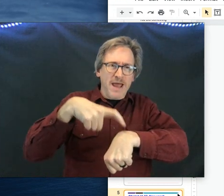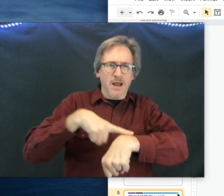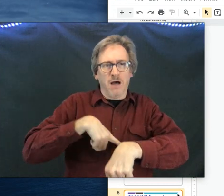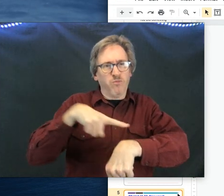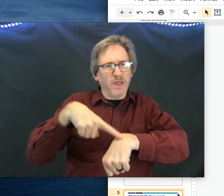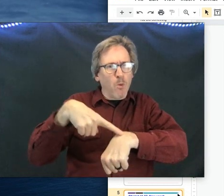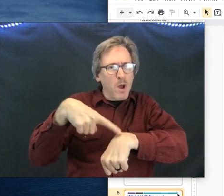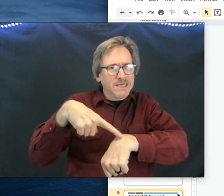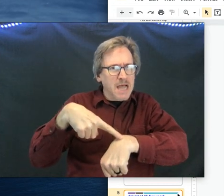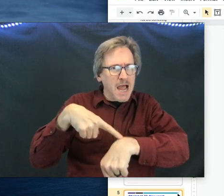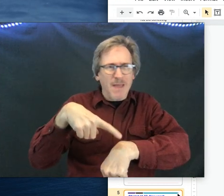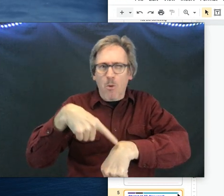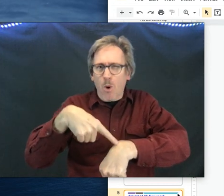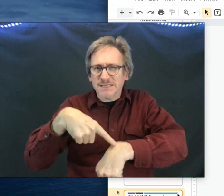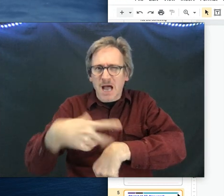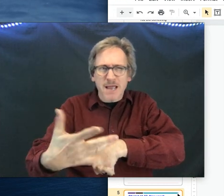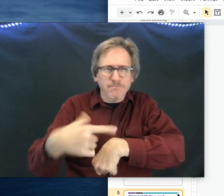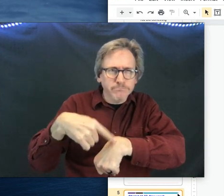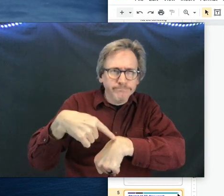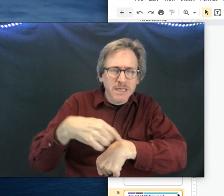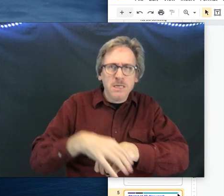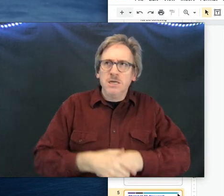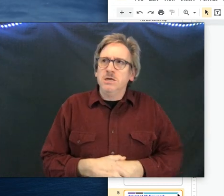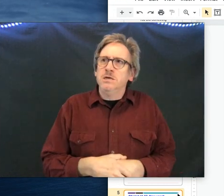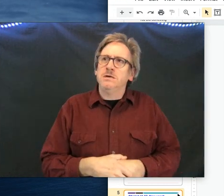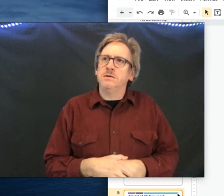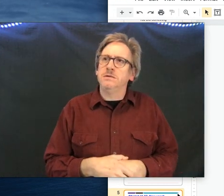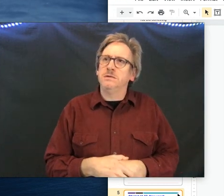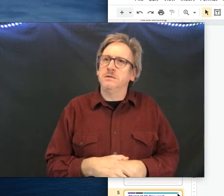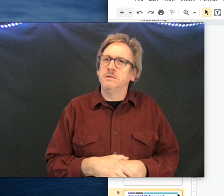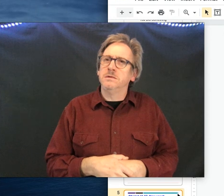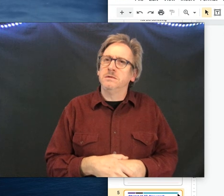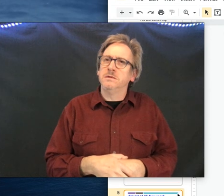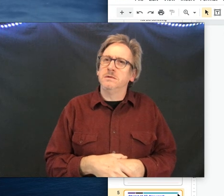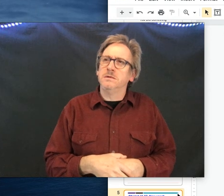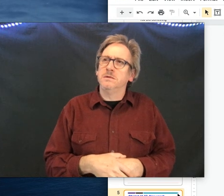This when of like what time, at what time,